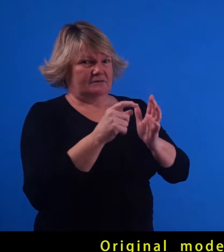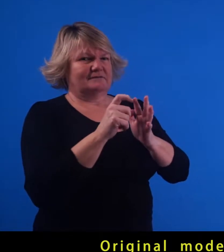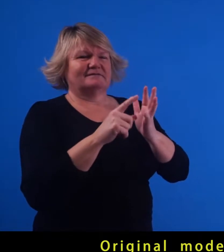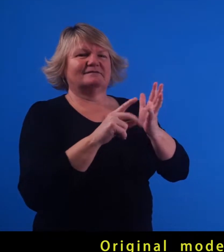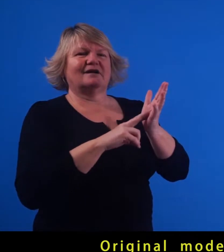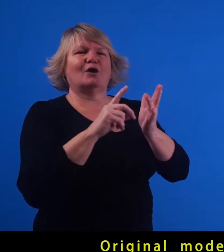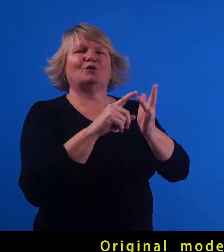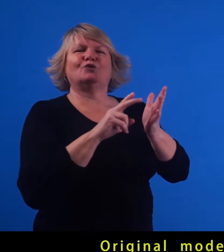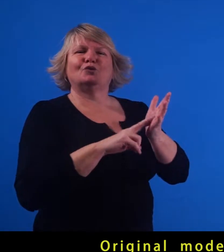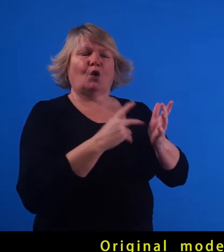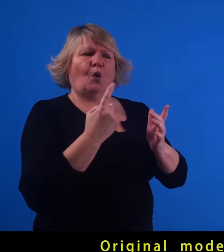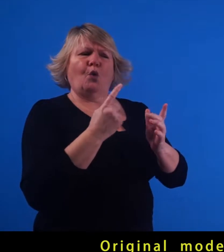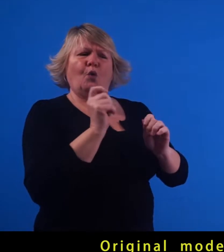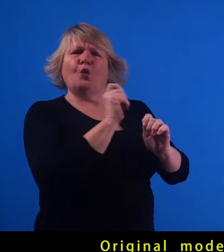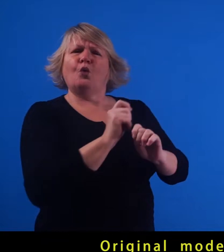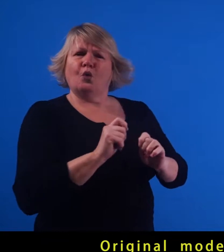D.W. Stevenson.